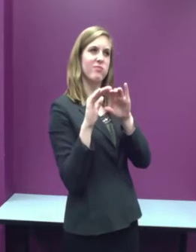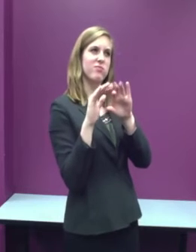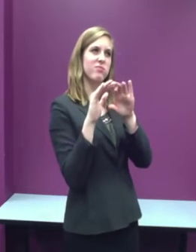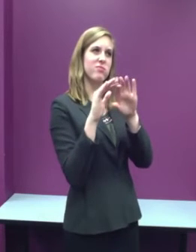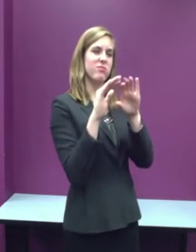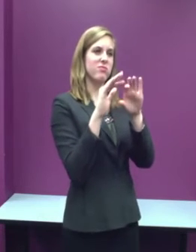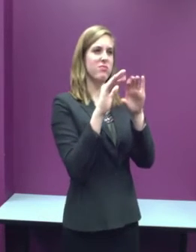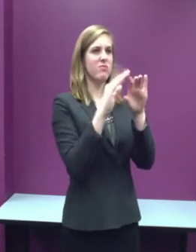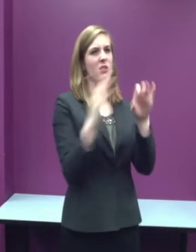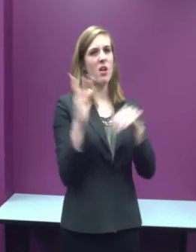Passage.